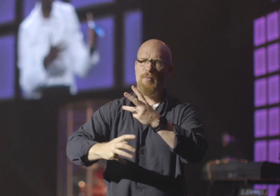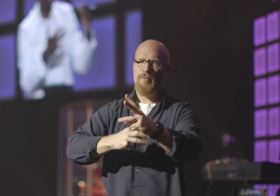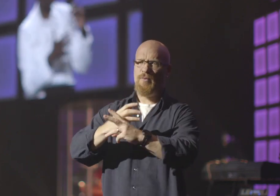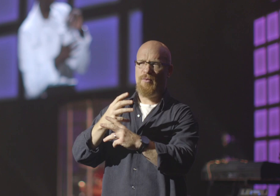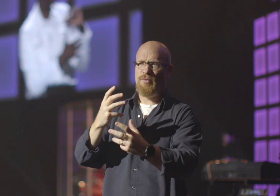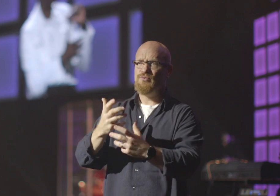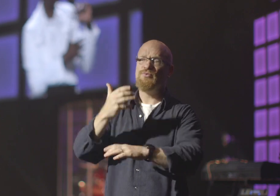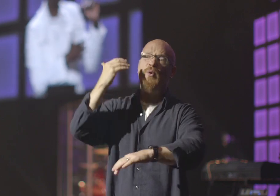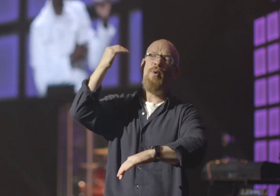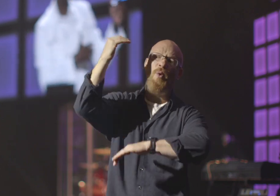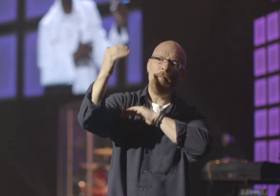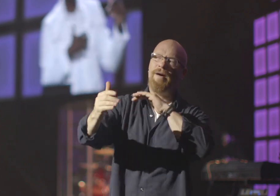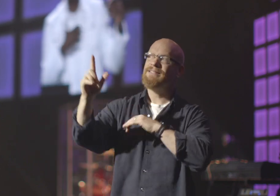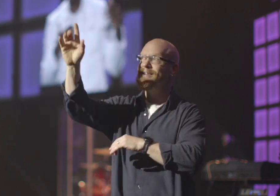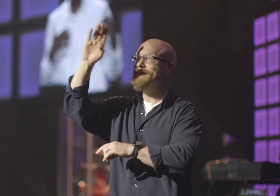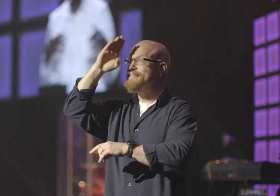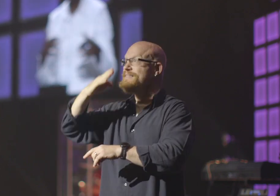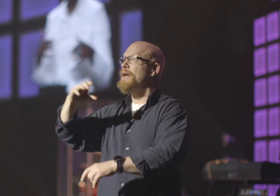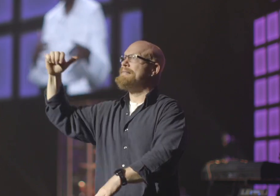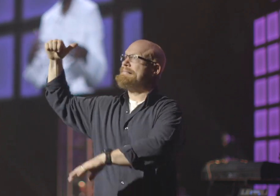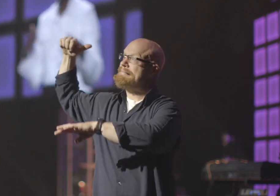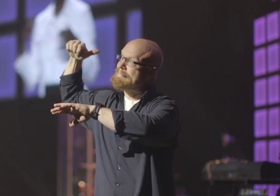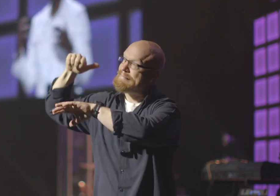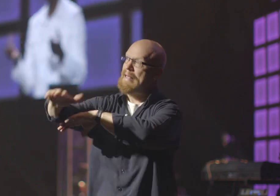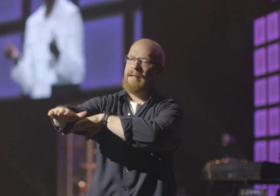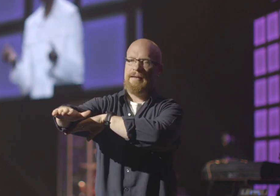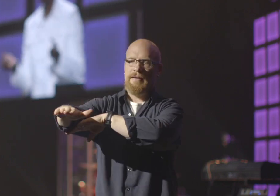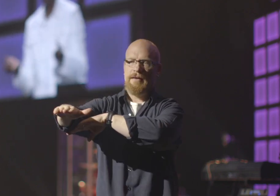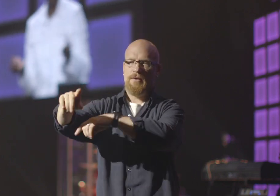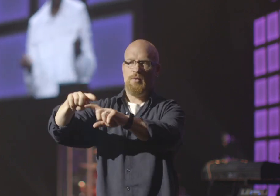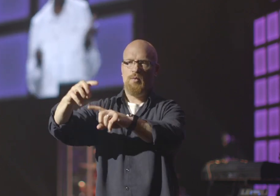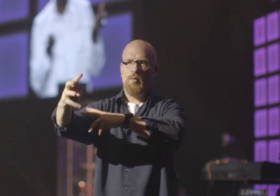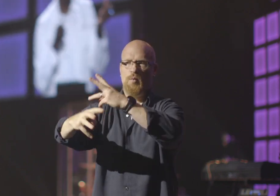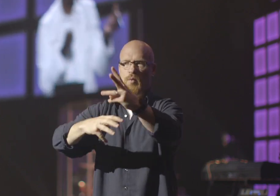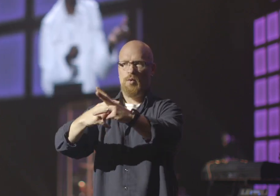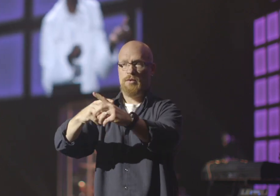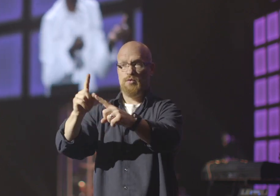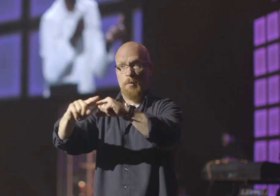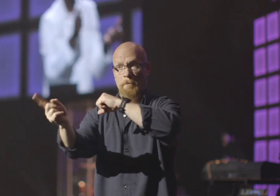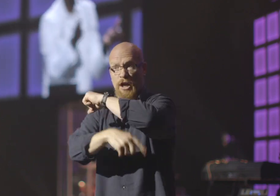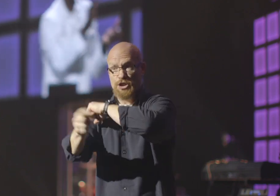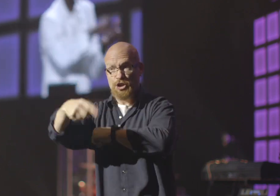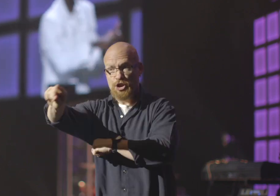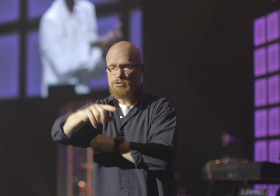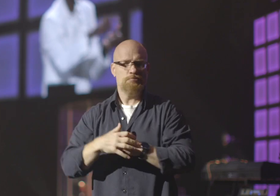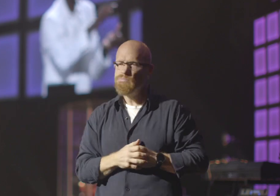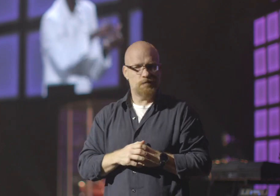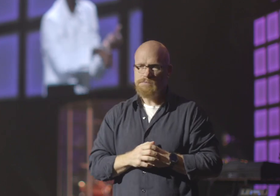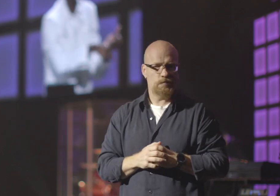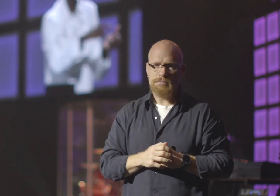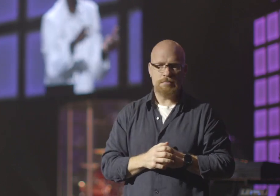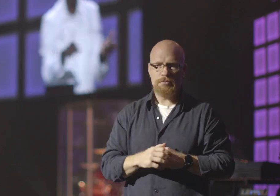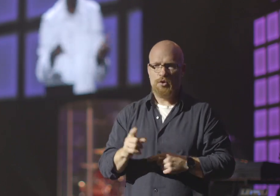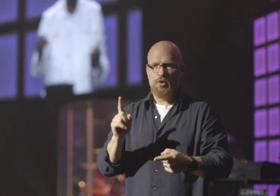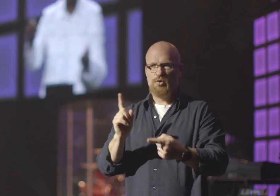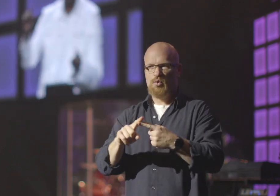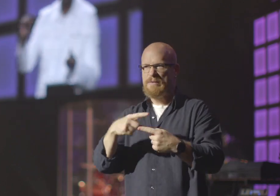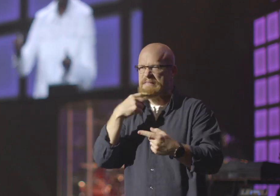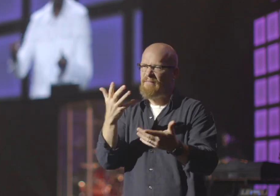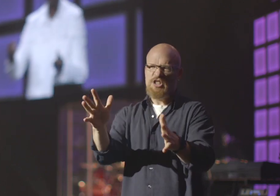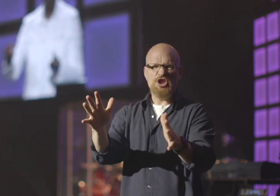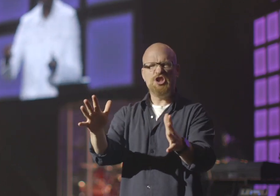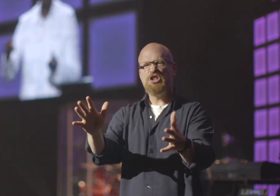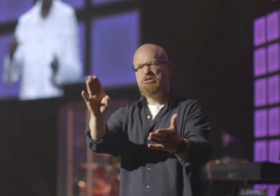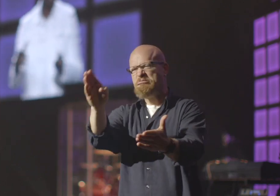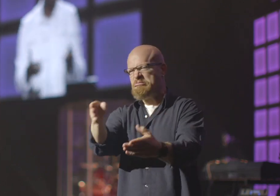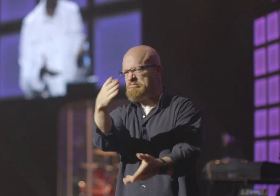said, God did not send his son into the world to condemn the world. So God is never, and that's why it's so important for you to share your faith, because some